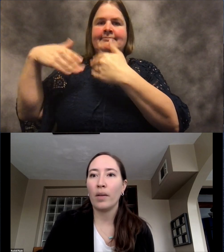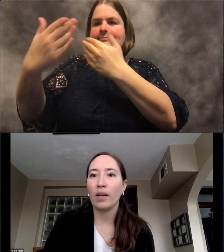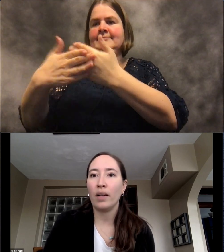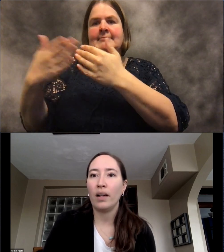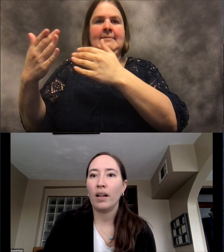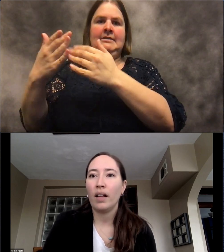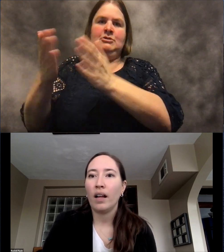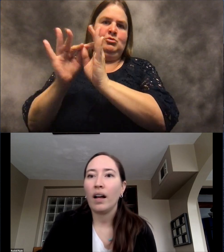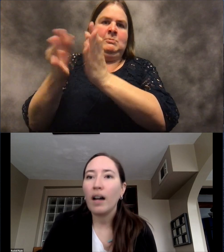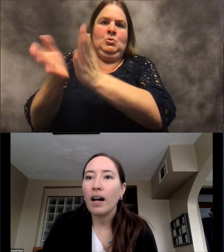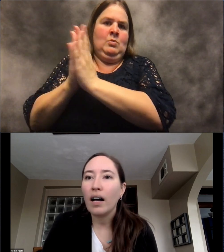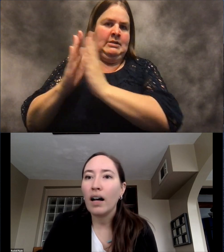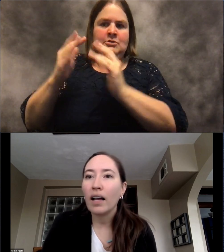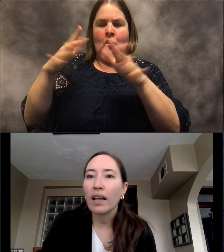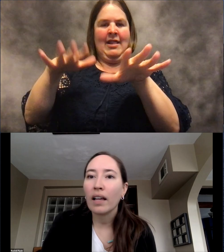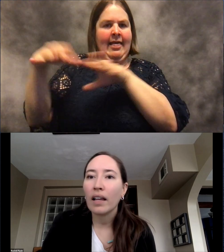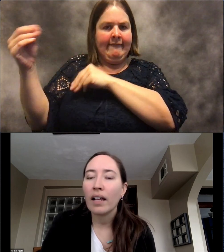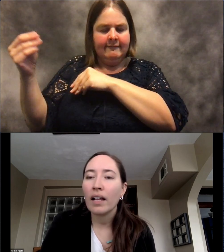job.